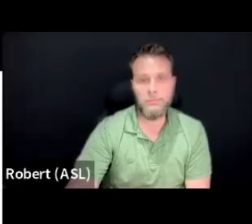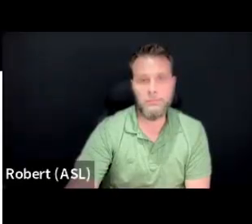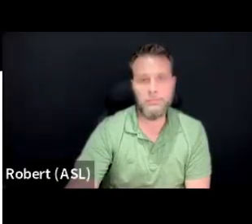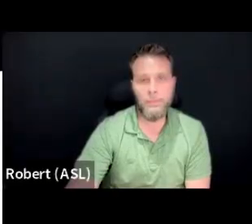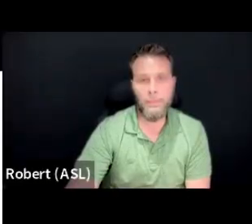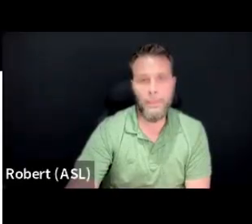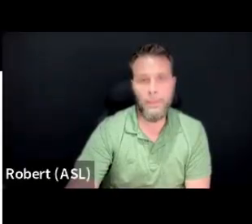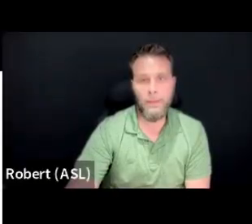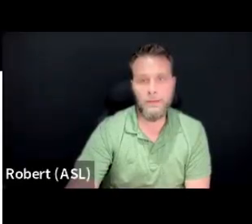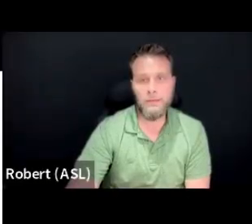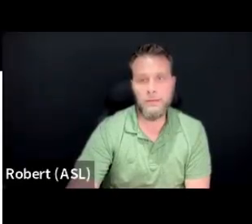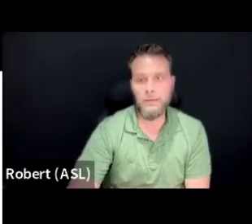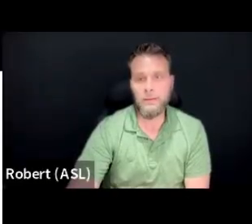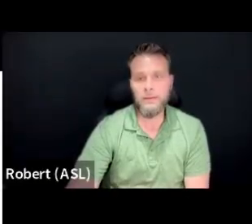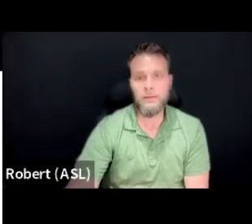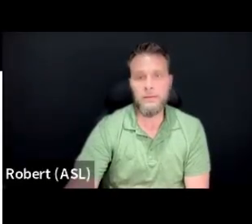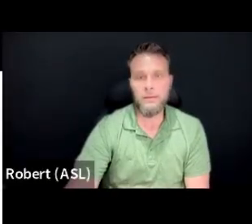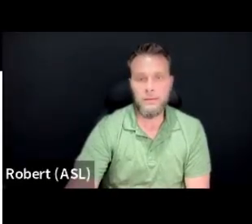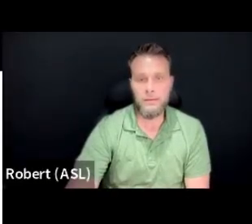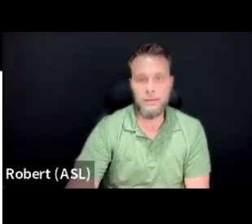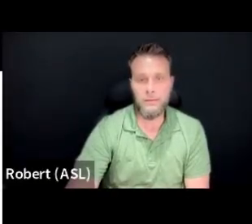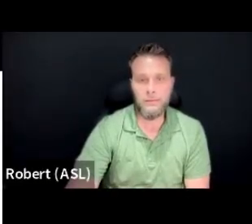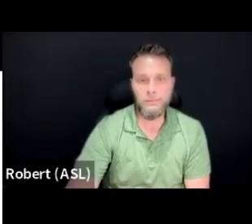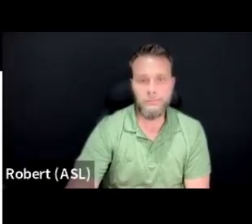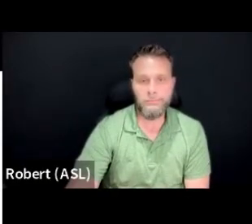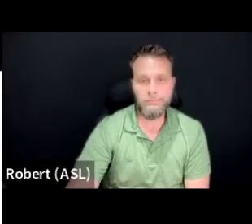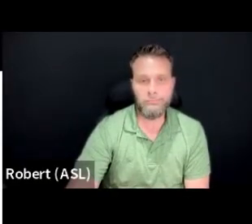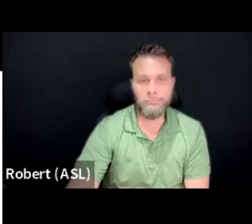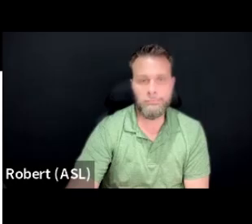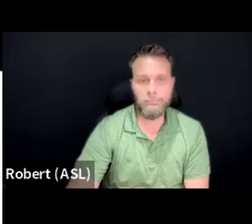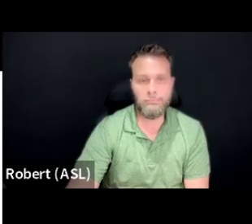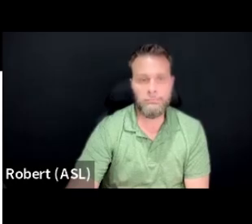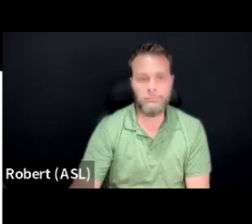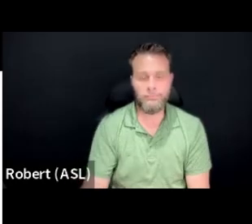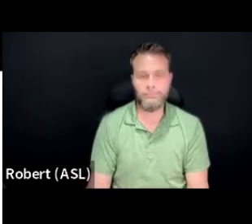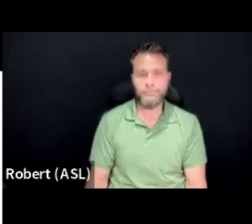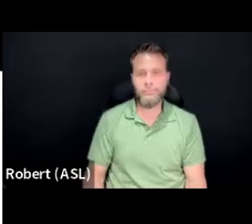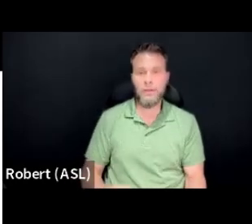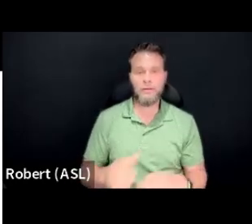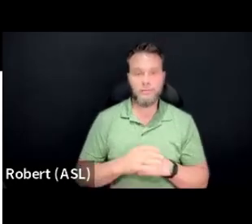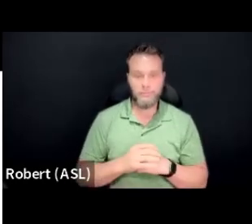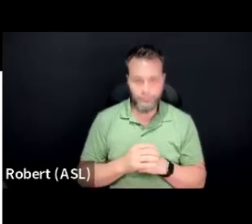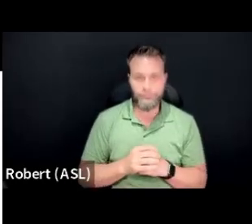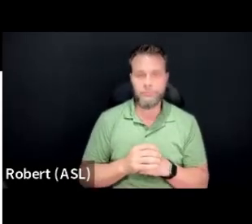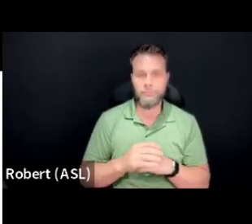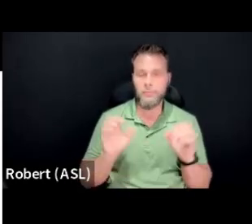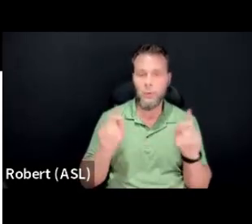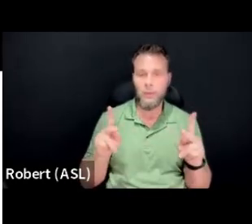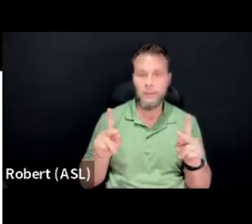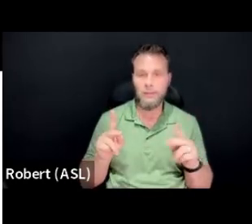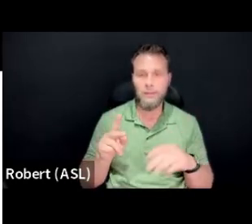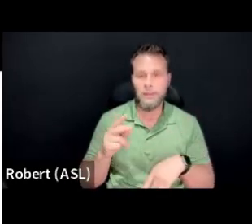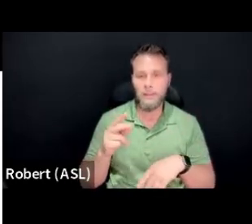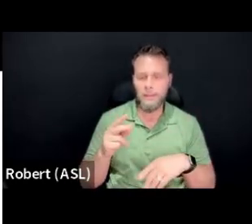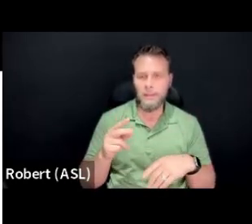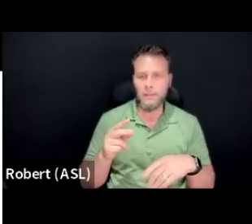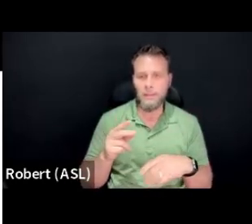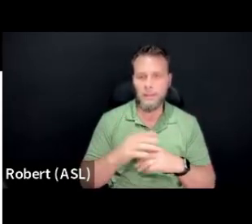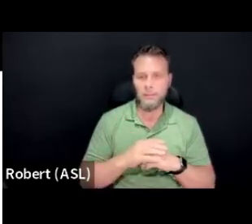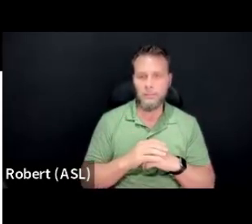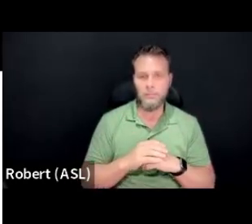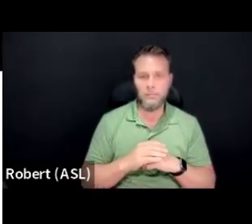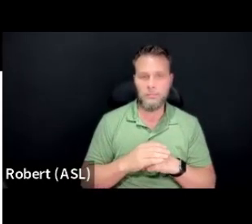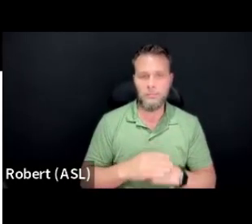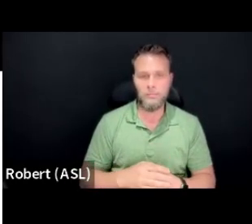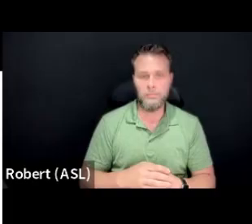This is All right. John speaking, and to our attendees, you should be able to chat now. All right. Yeah, I see a lot of them coming in.